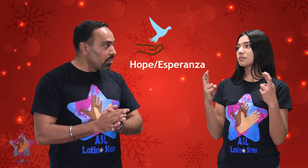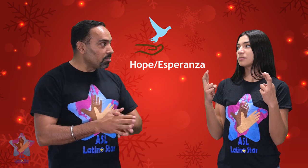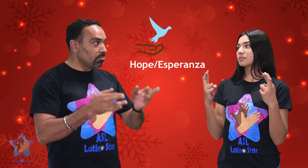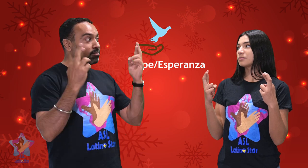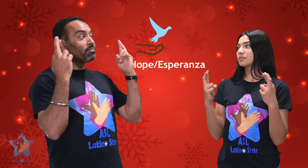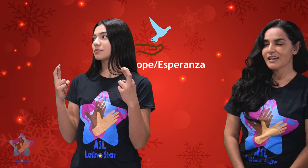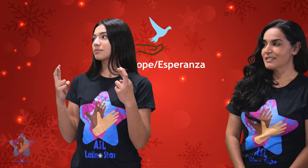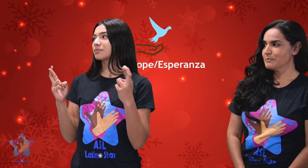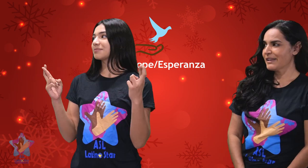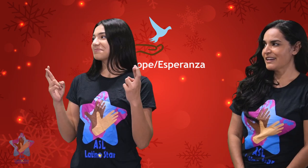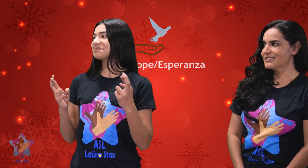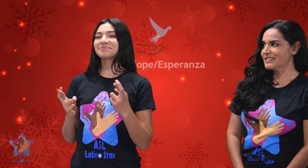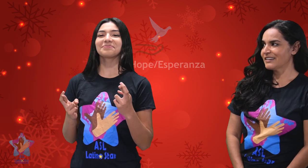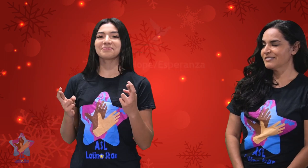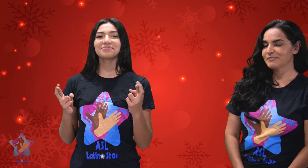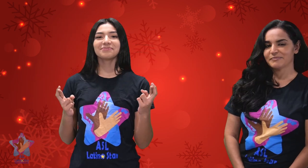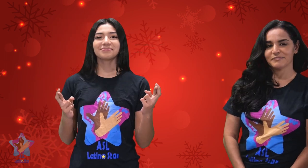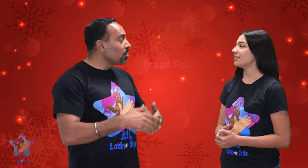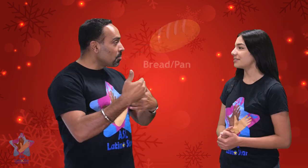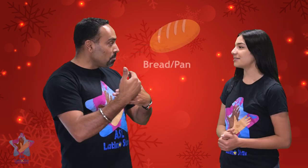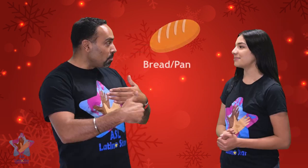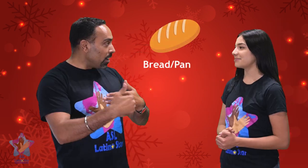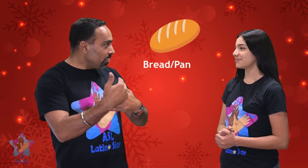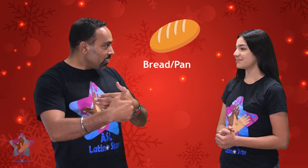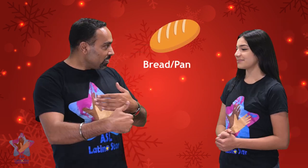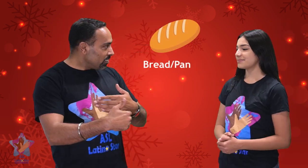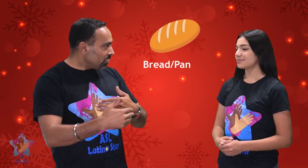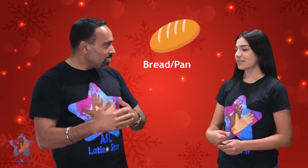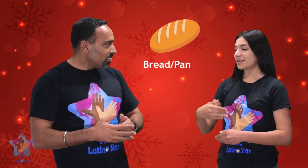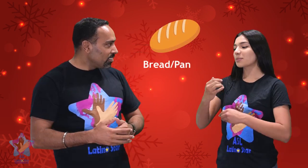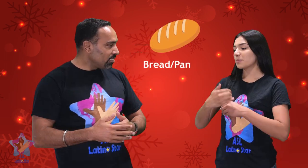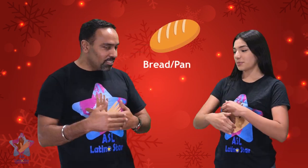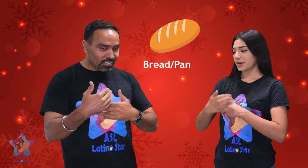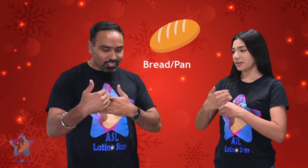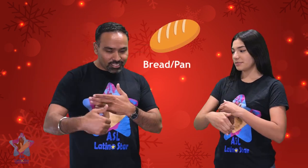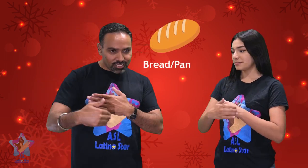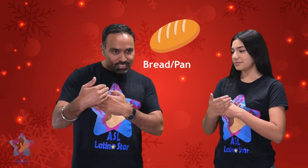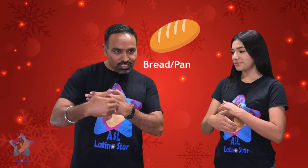Yeah. Esperanza. Bread. Bread. Pan.